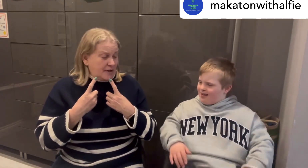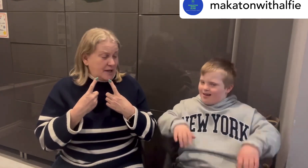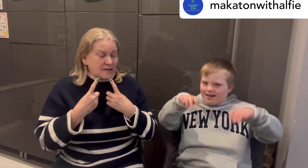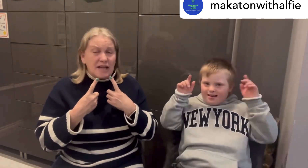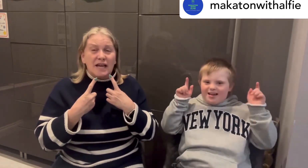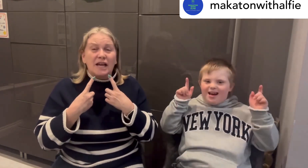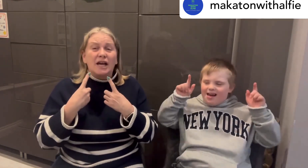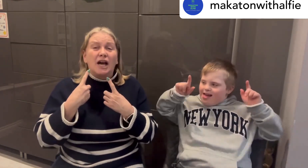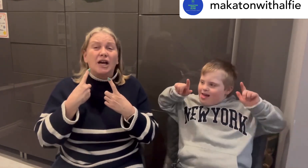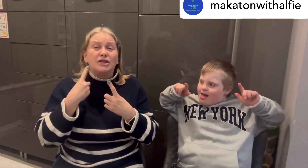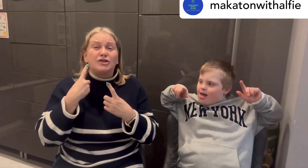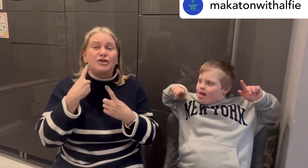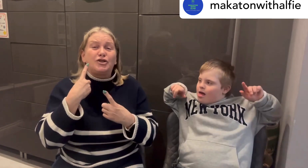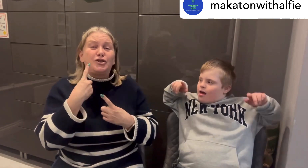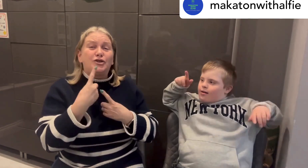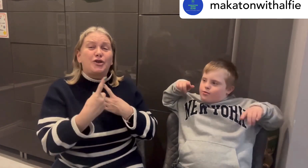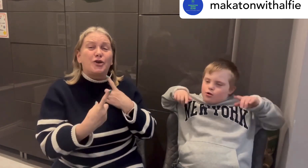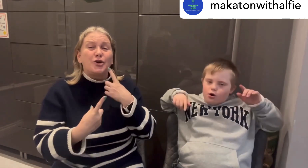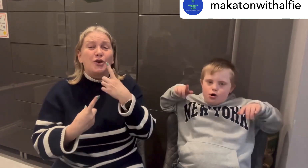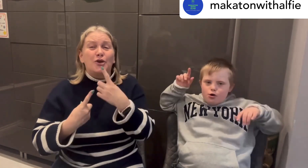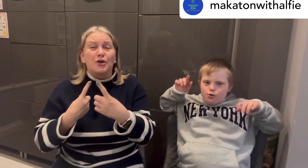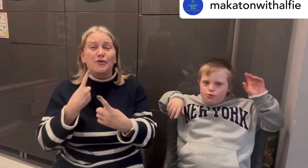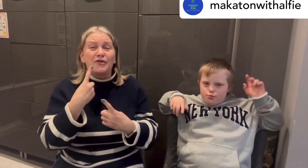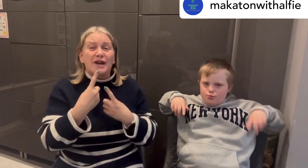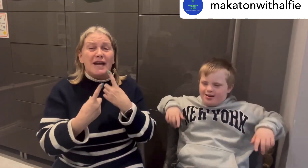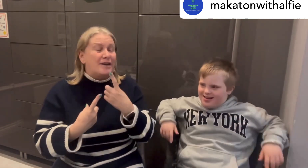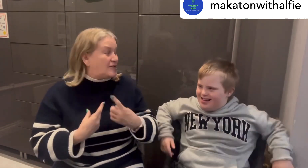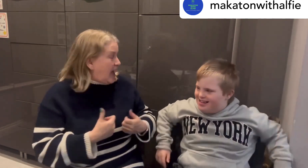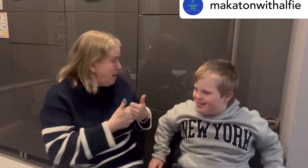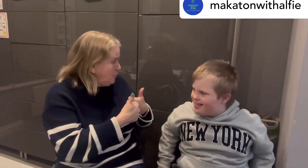fingers? Yeah. Story. That was